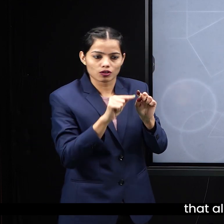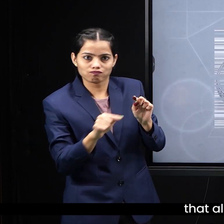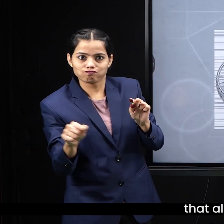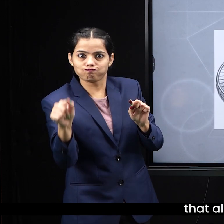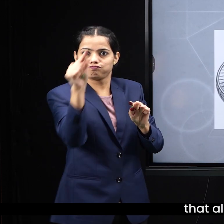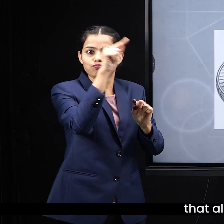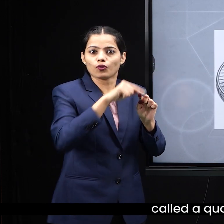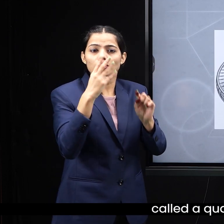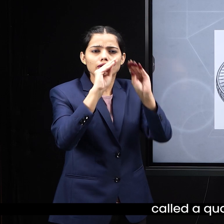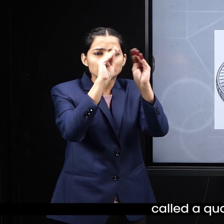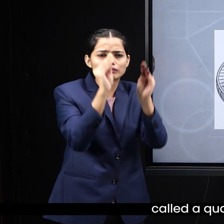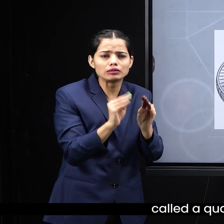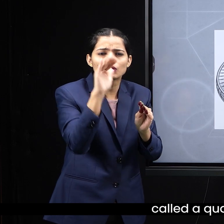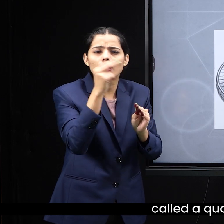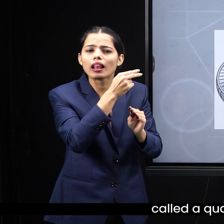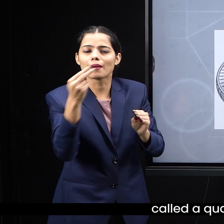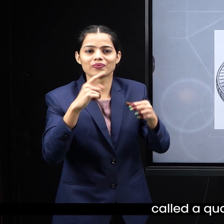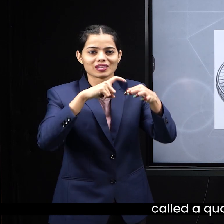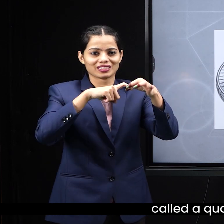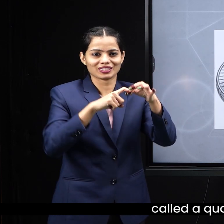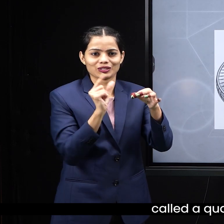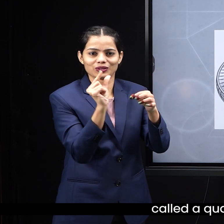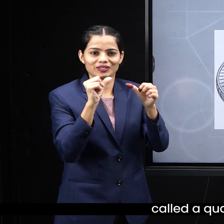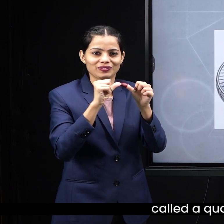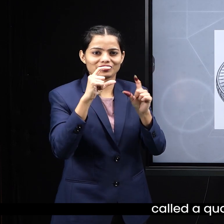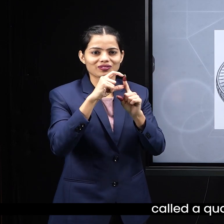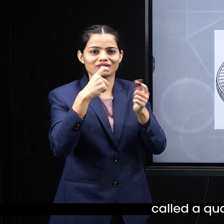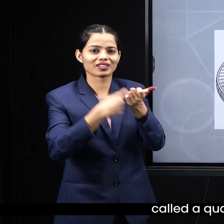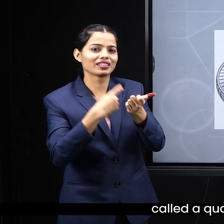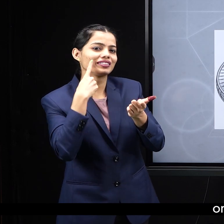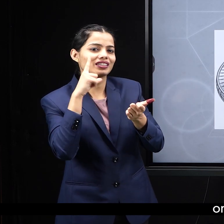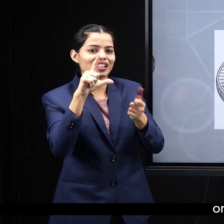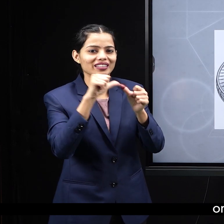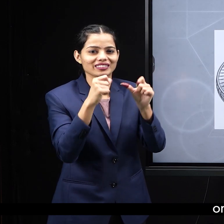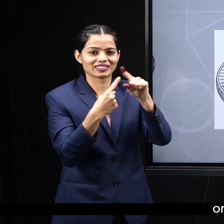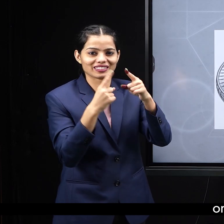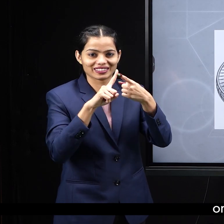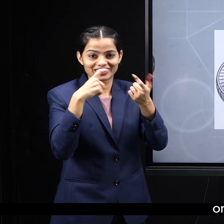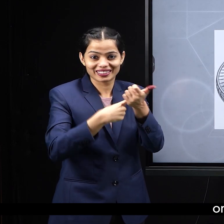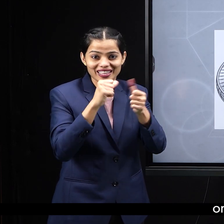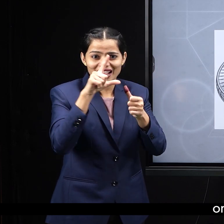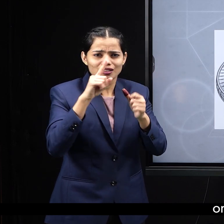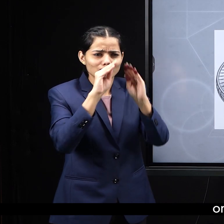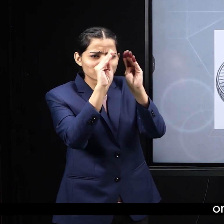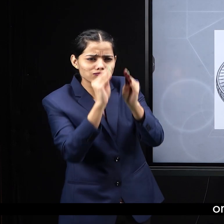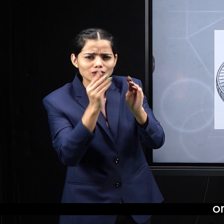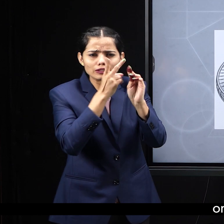shape, called a quadrilateral, are sitting perfectly on the circle's edge.